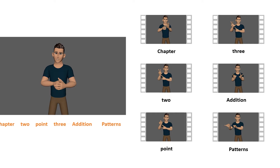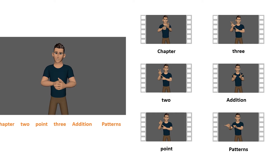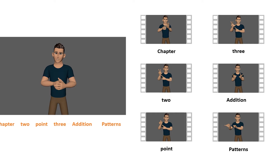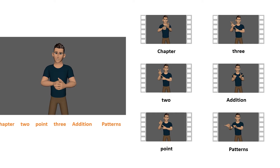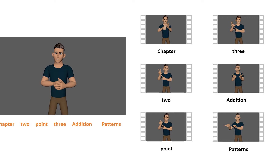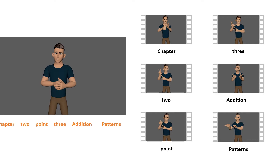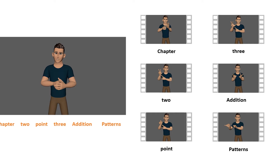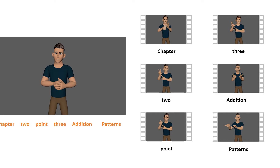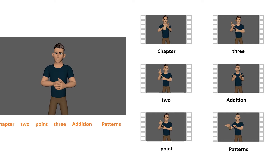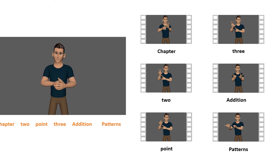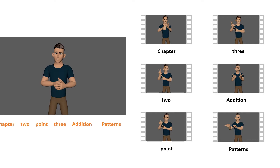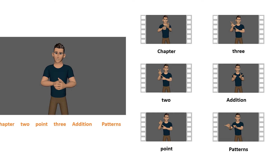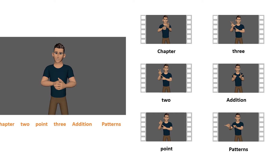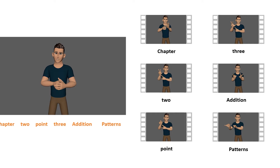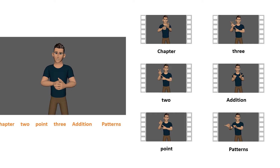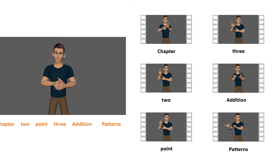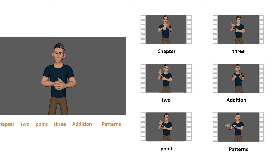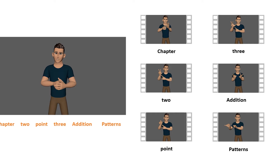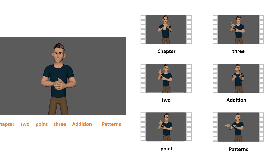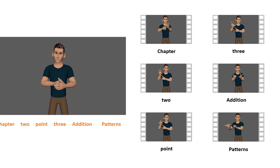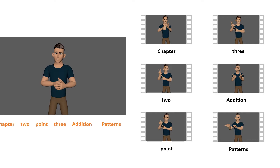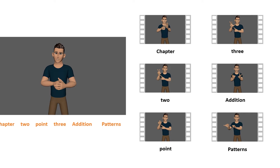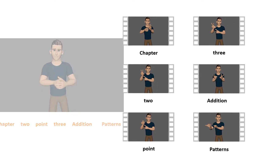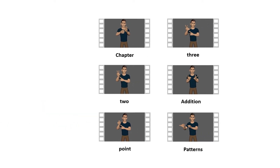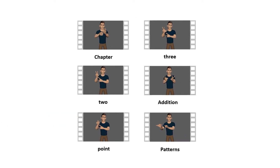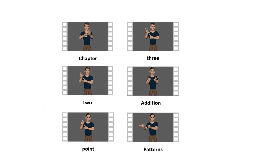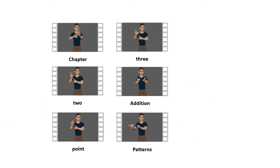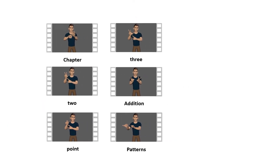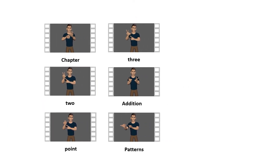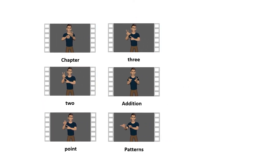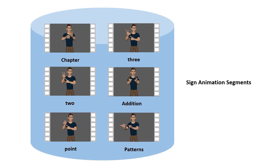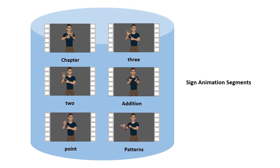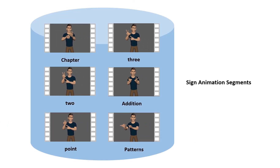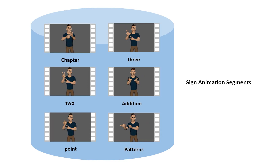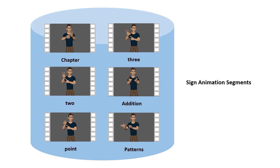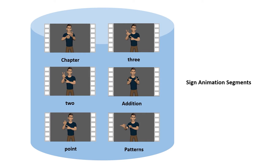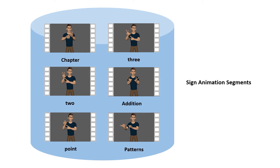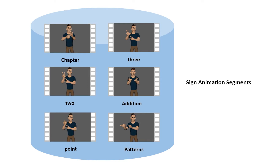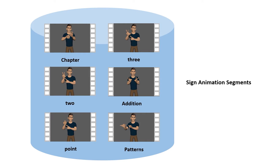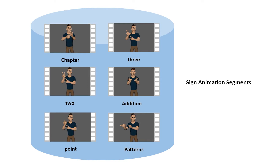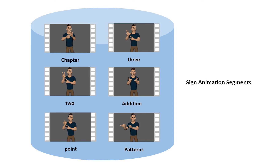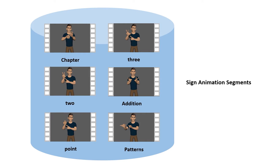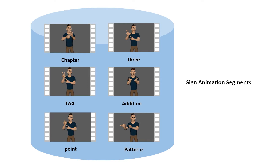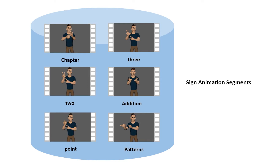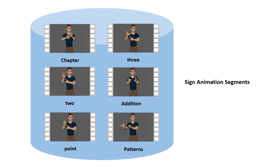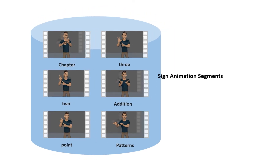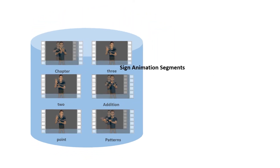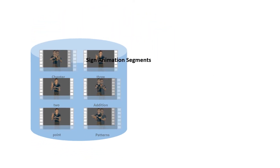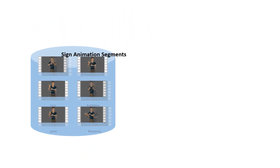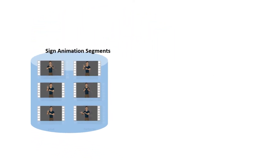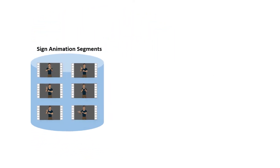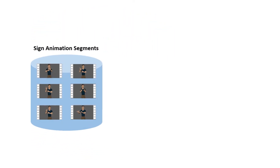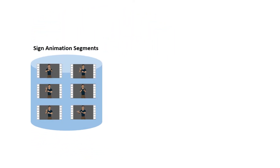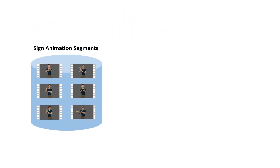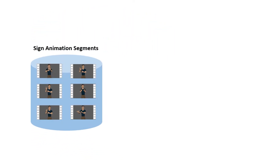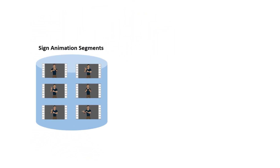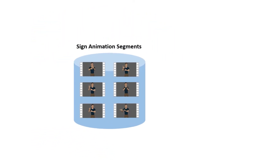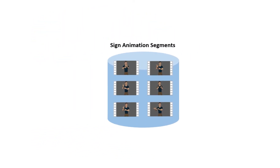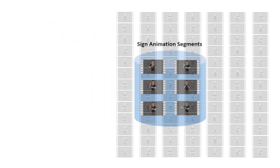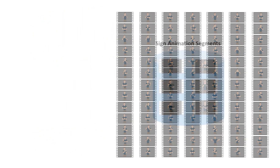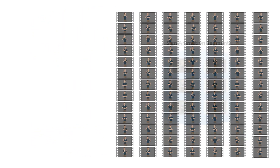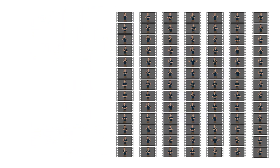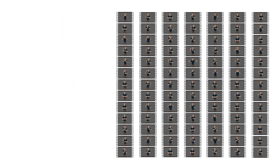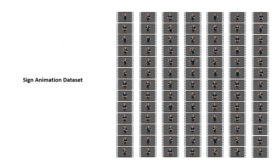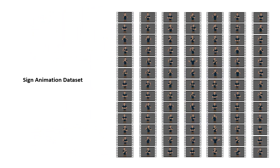sentence from the S-E-E sign animation. After preparing these sign animation segments, they were then